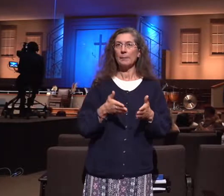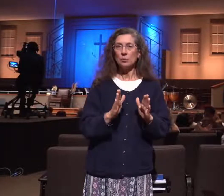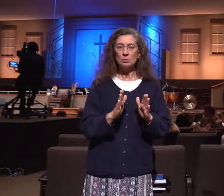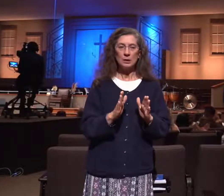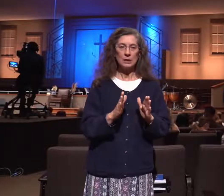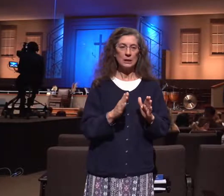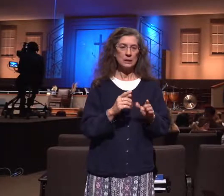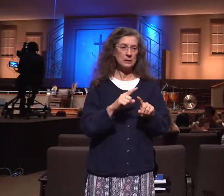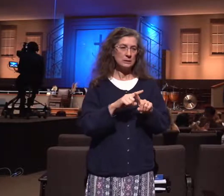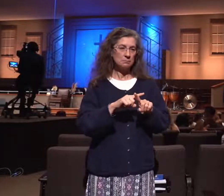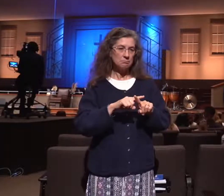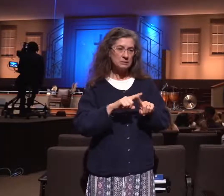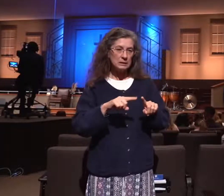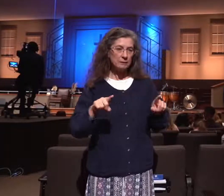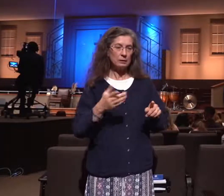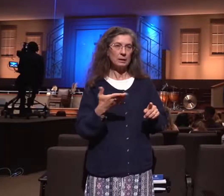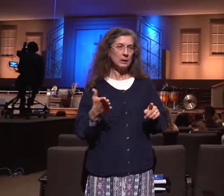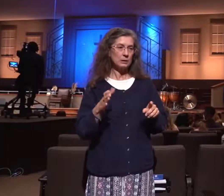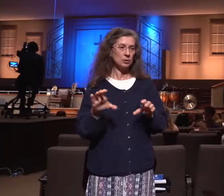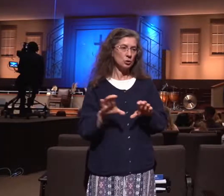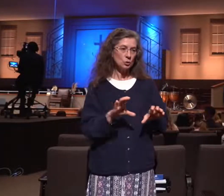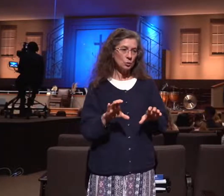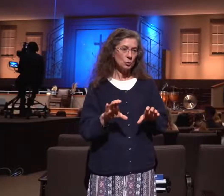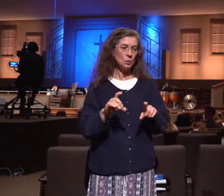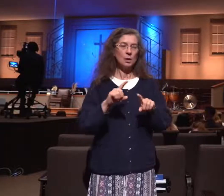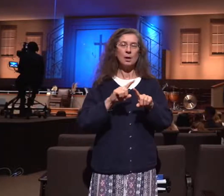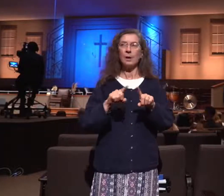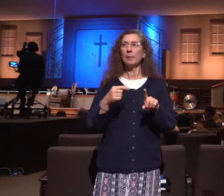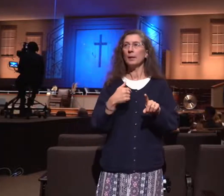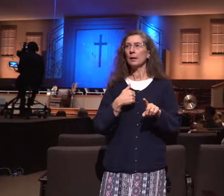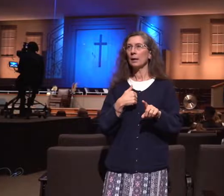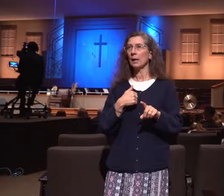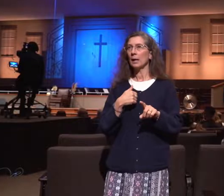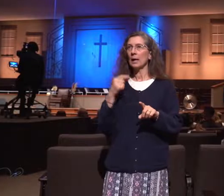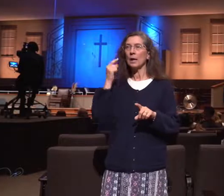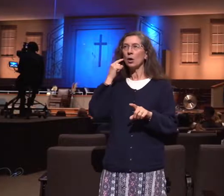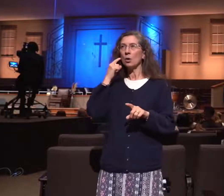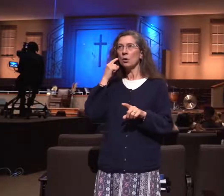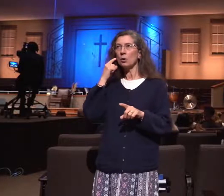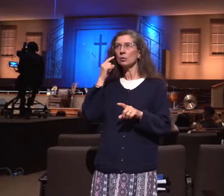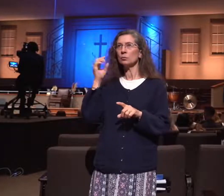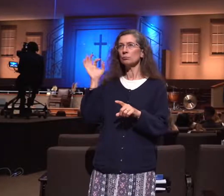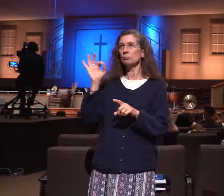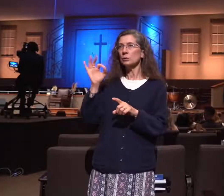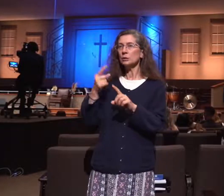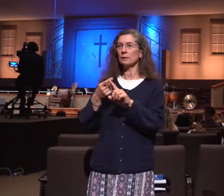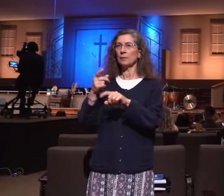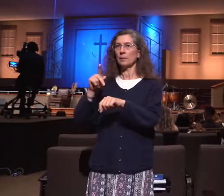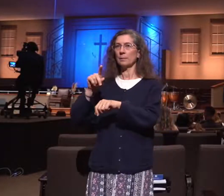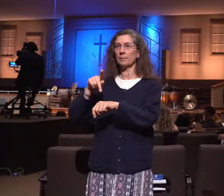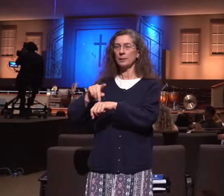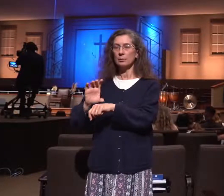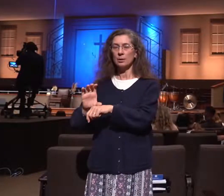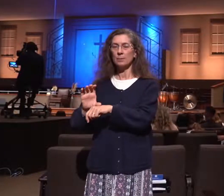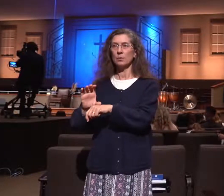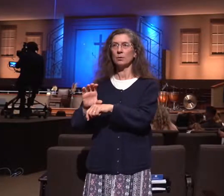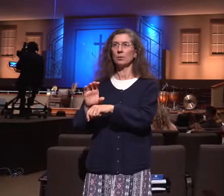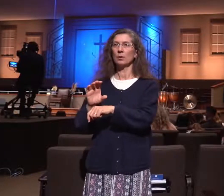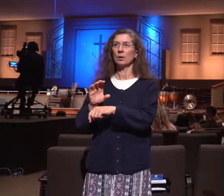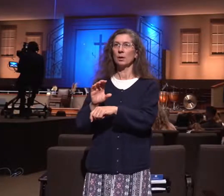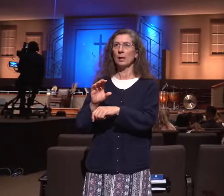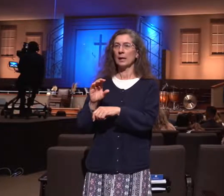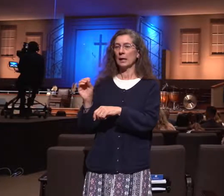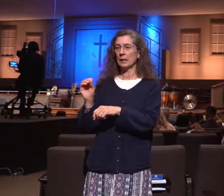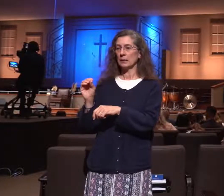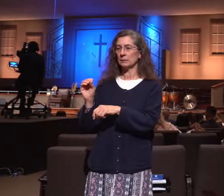believed after hearing the messages that Dr. Chappell and just